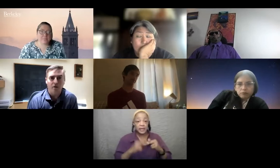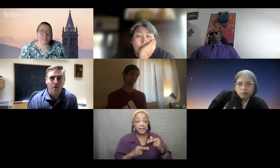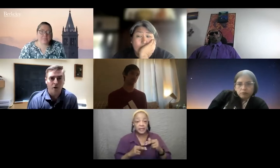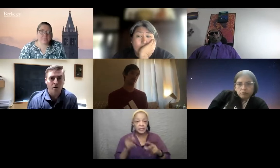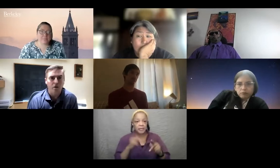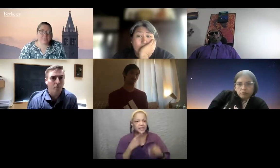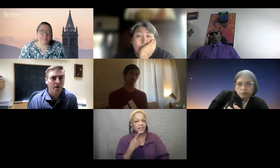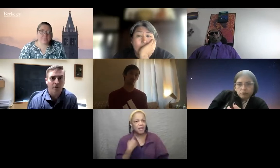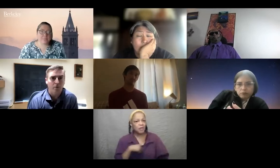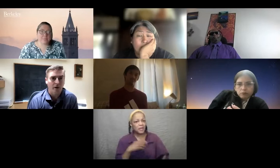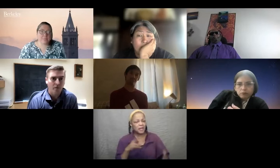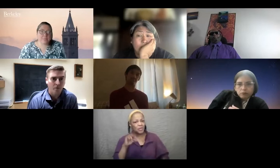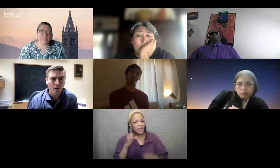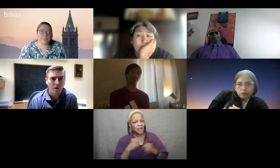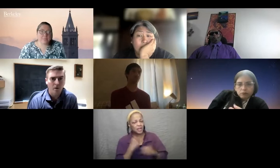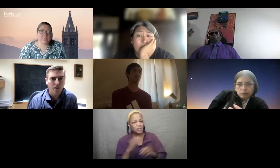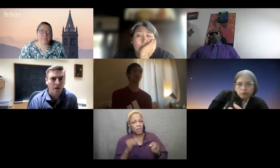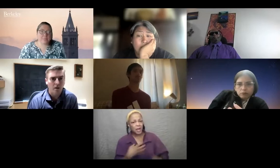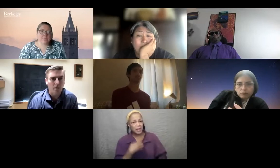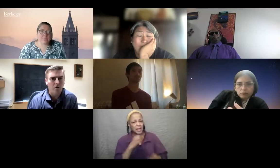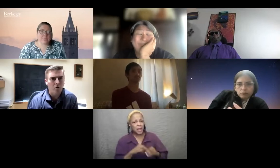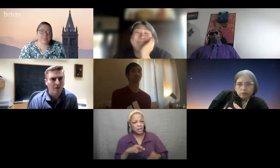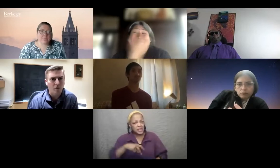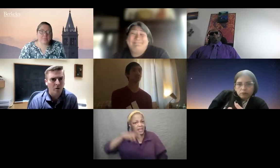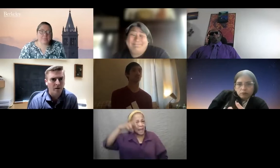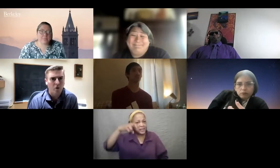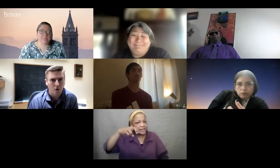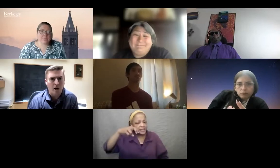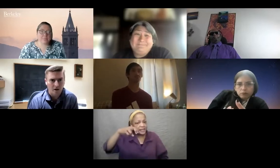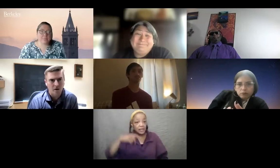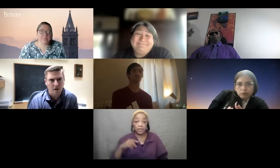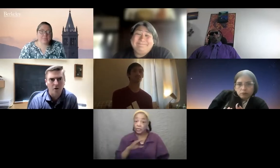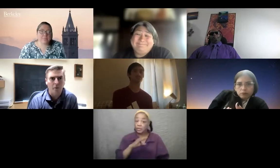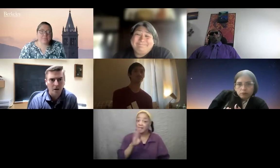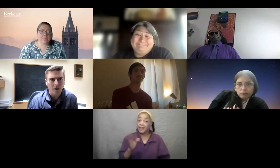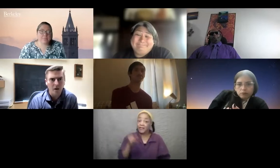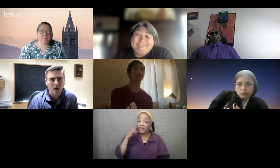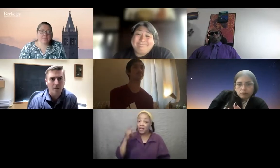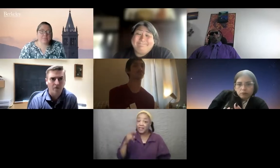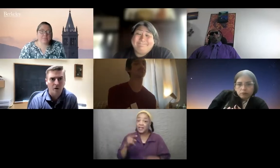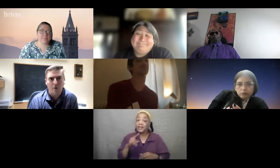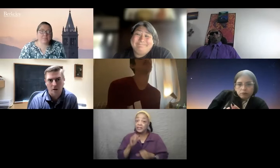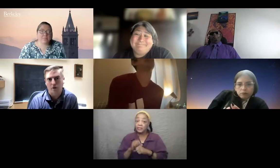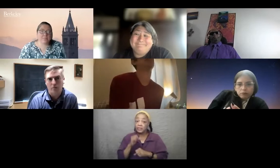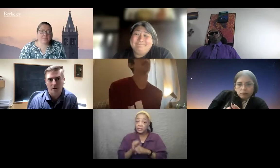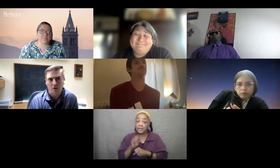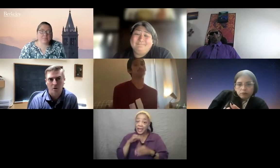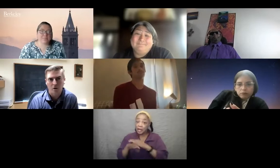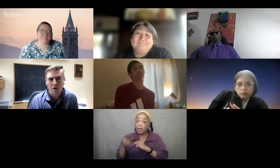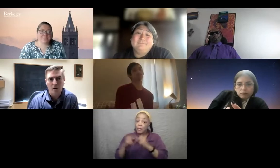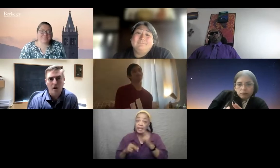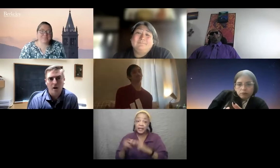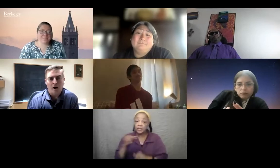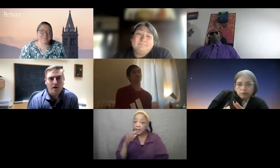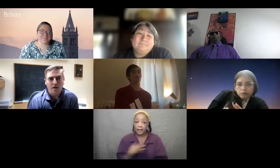we've been here 30 years and nobody's ever complained before. It's like, you never thought that they couldn't actually get into your building and therefore they weren't able to complain to